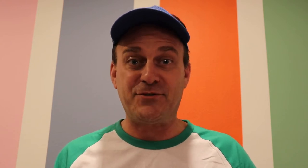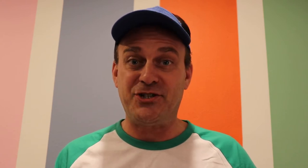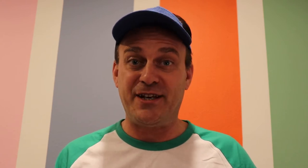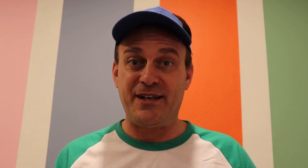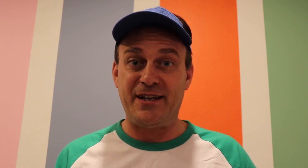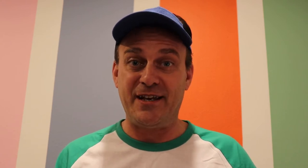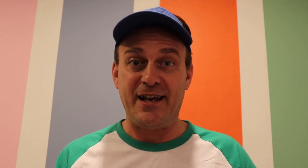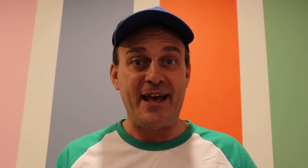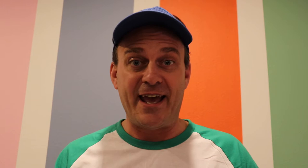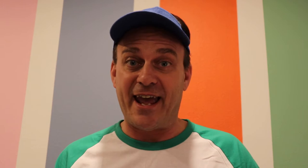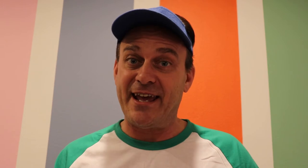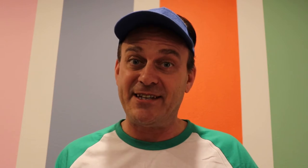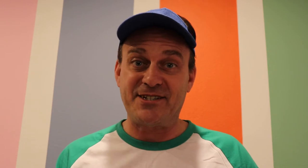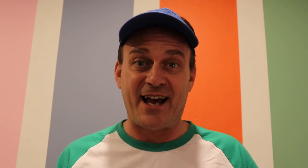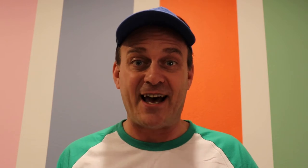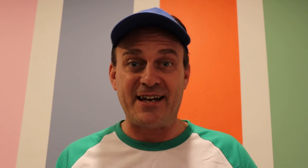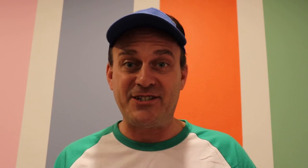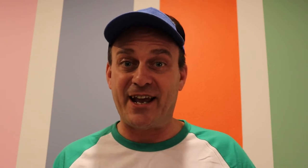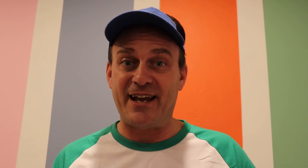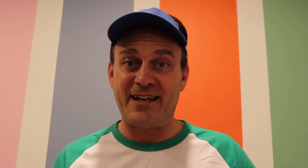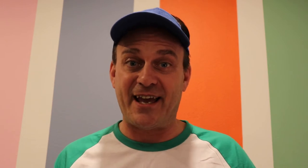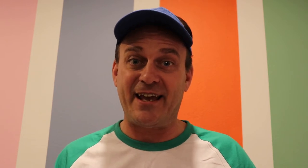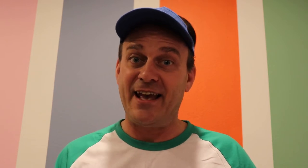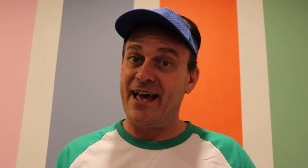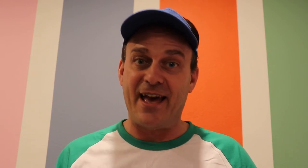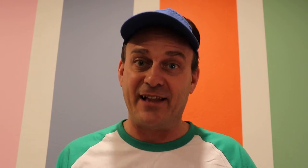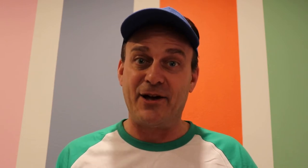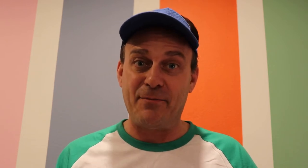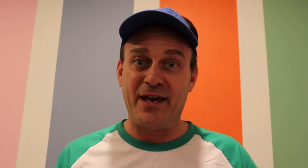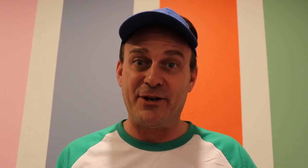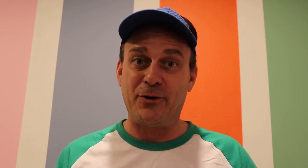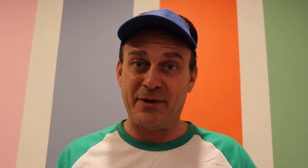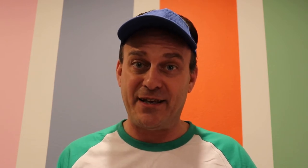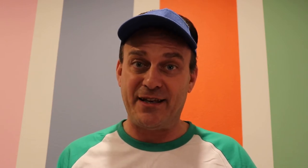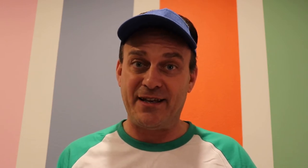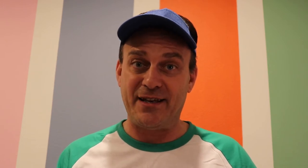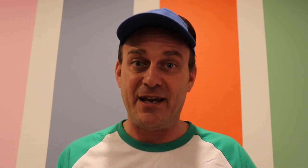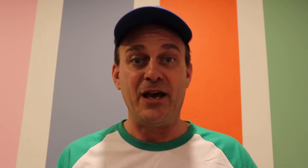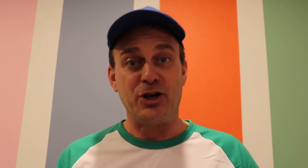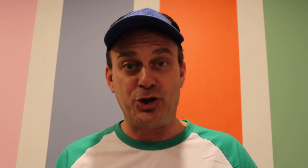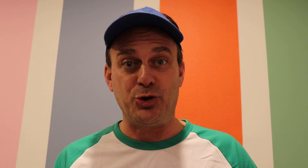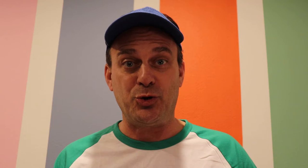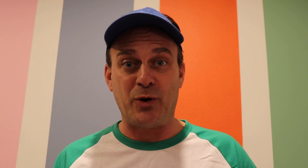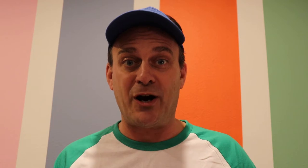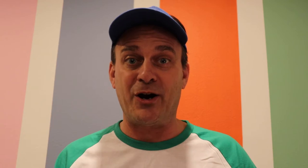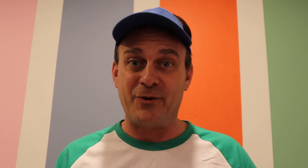G, H, I, J, K, L, M, N, O, P, Q, R,